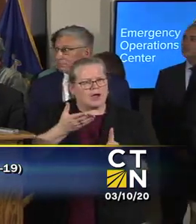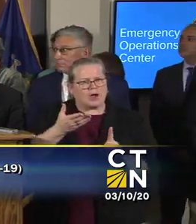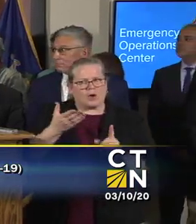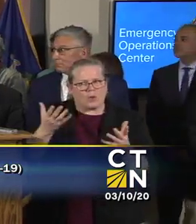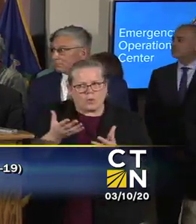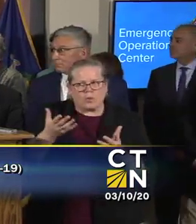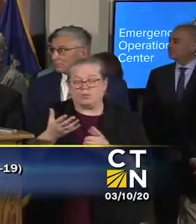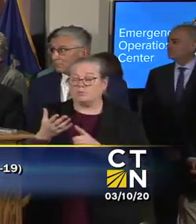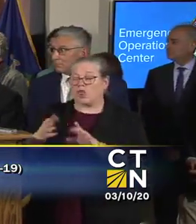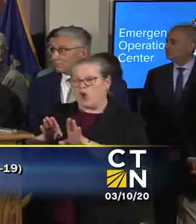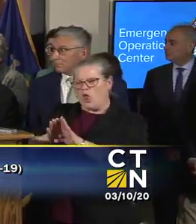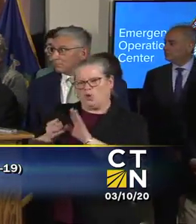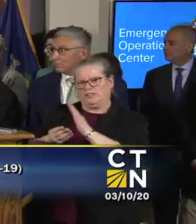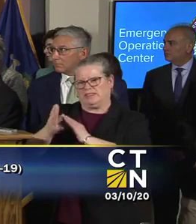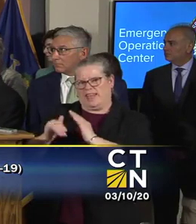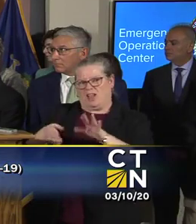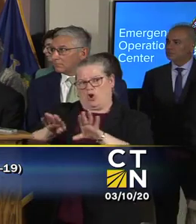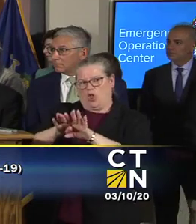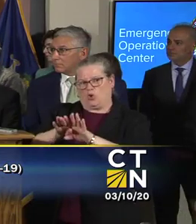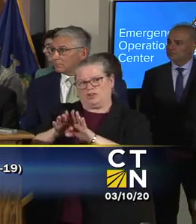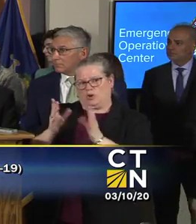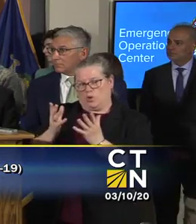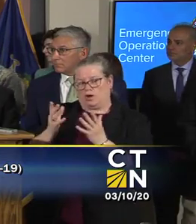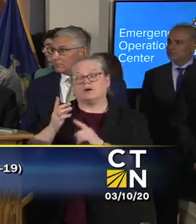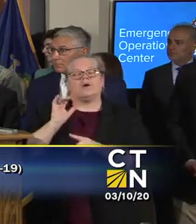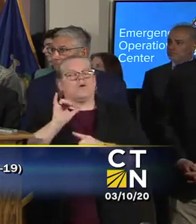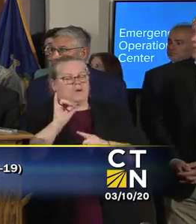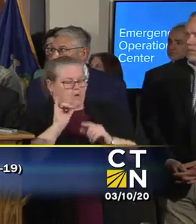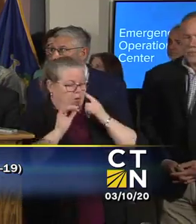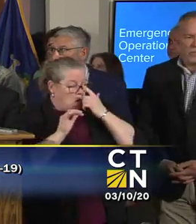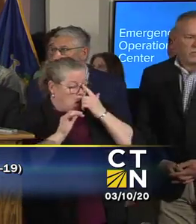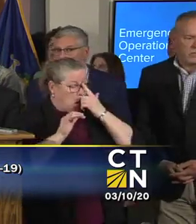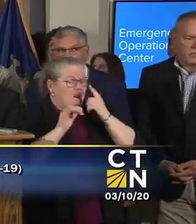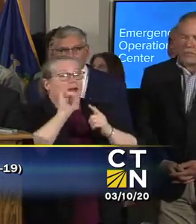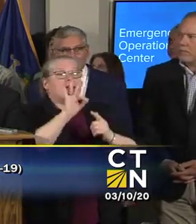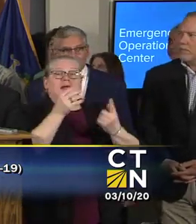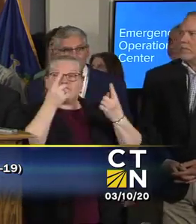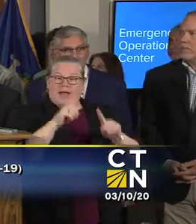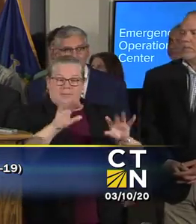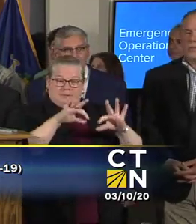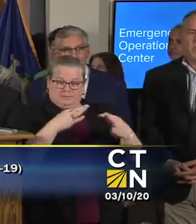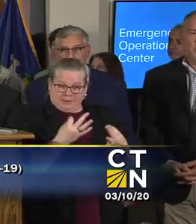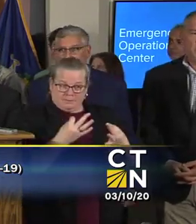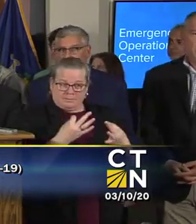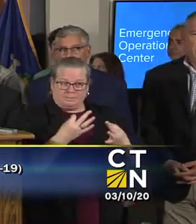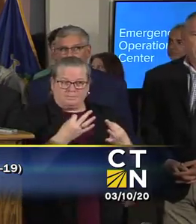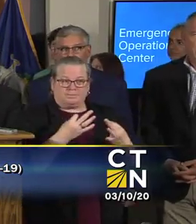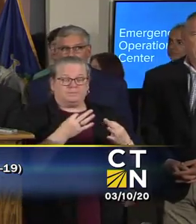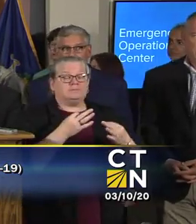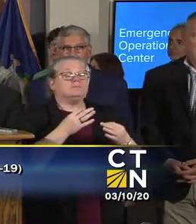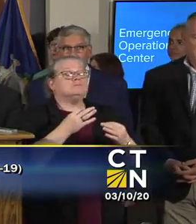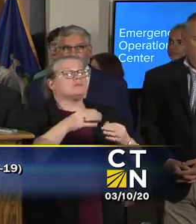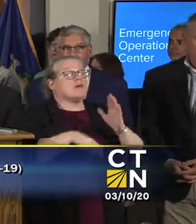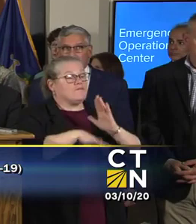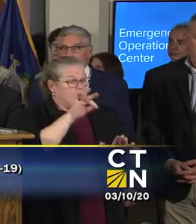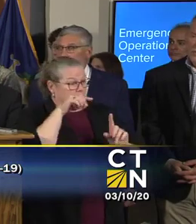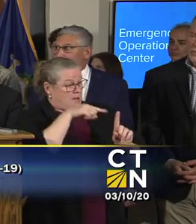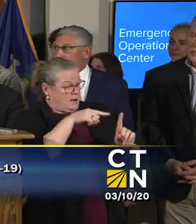so, Cardona. out of an abundance of caution, when there's a connection of a family member of a positive